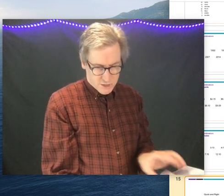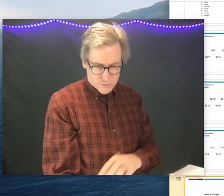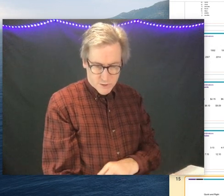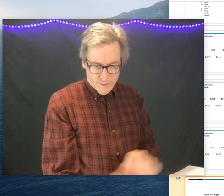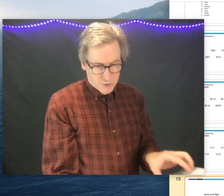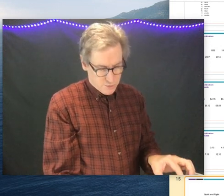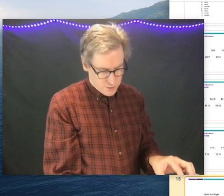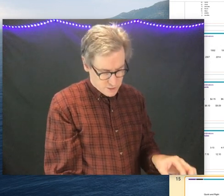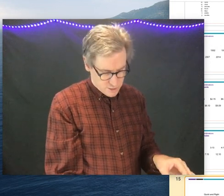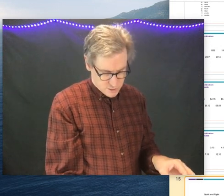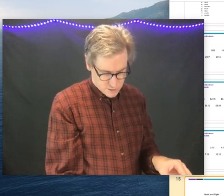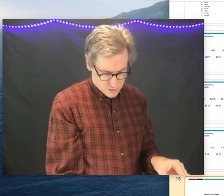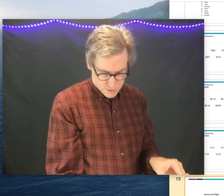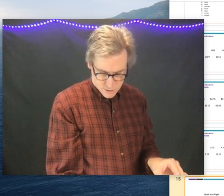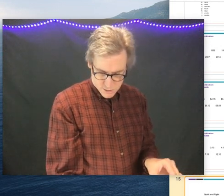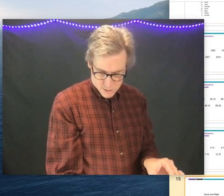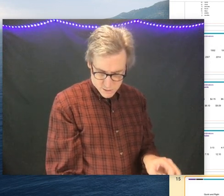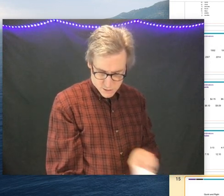I just want to make sure that